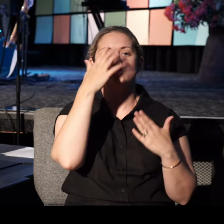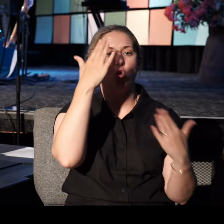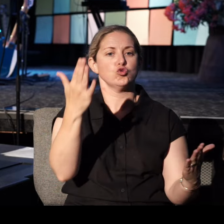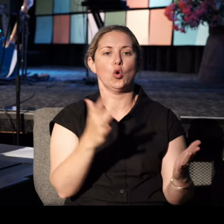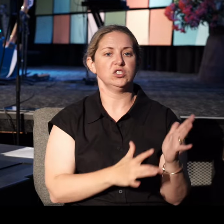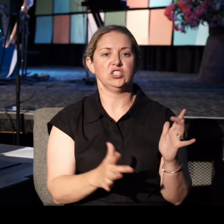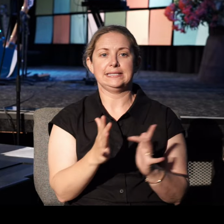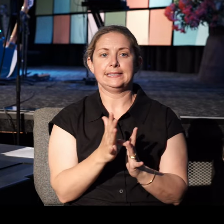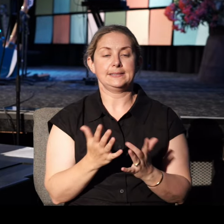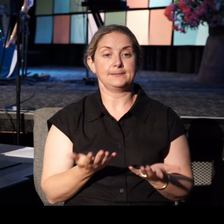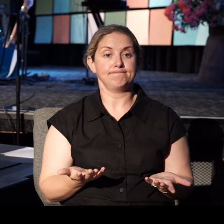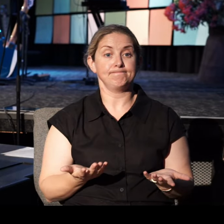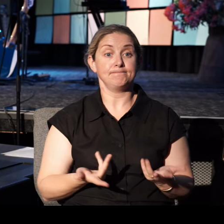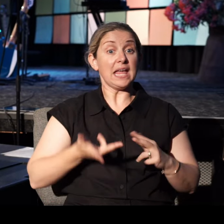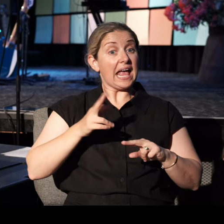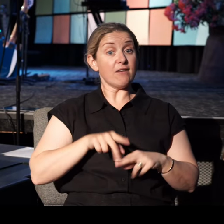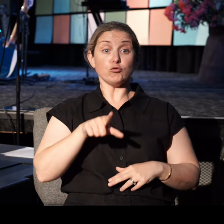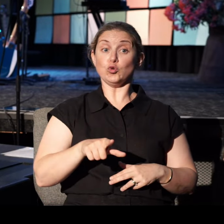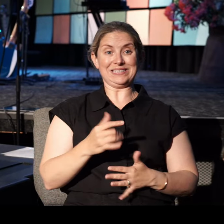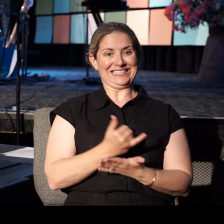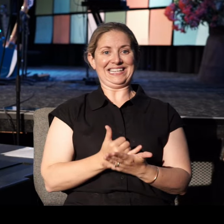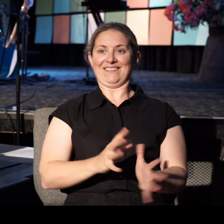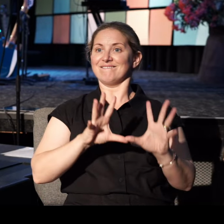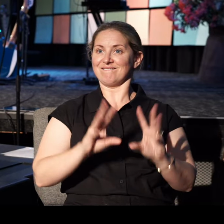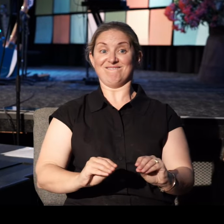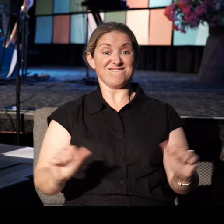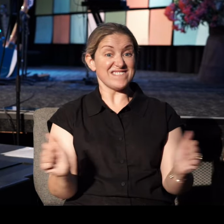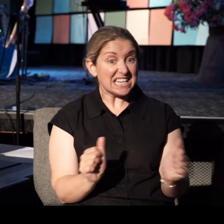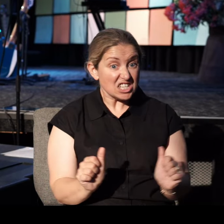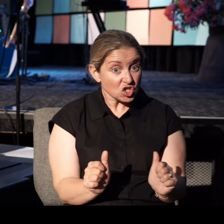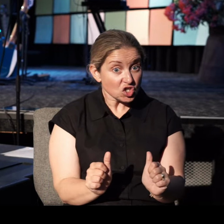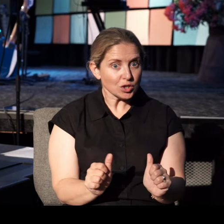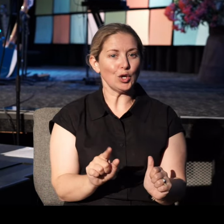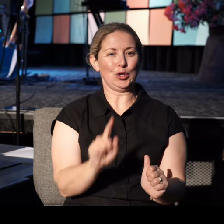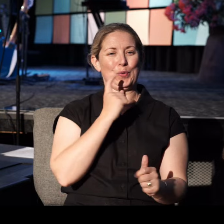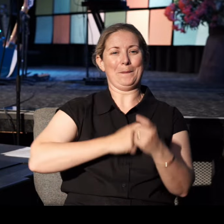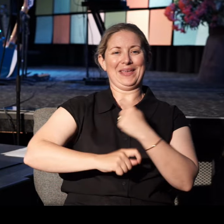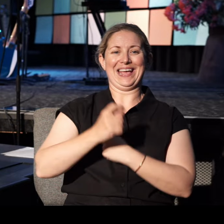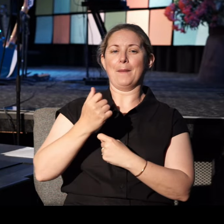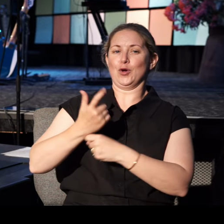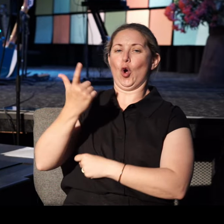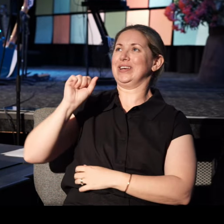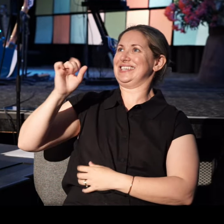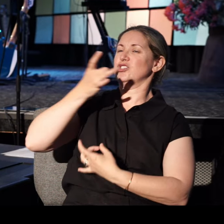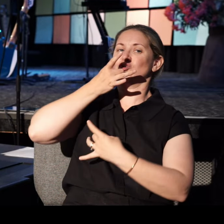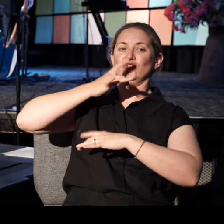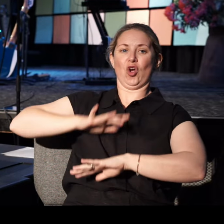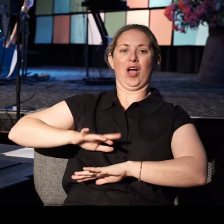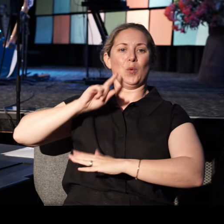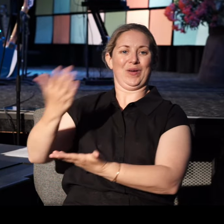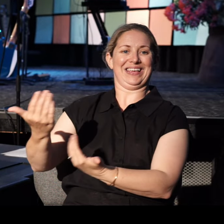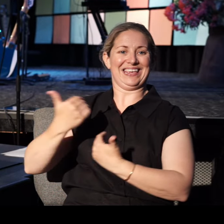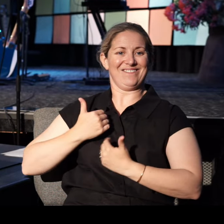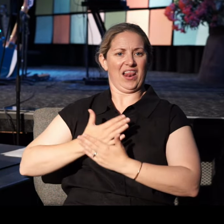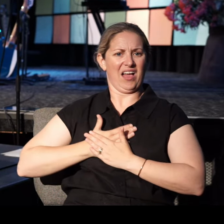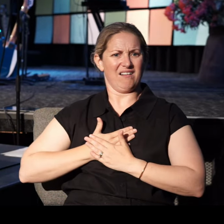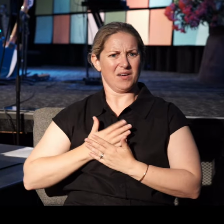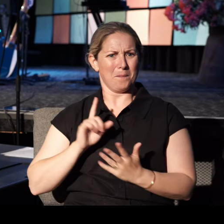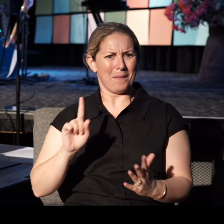But if you've stopped sinning, you're a child of God, and how blessed to be a child of God. Love, which one of us is a child of God then? Do you see the problem?